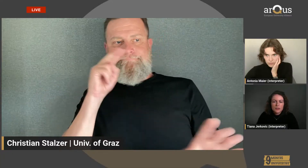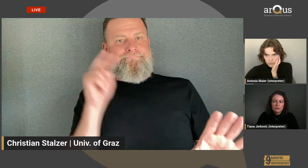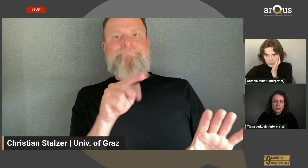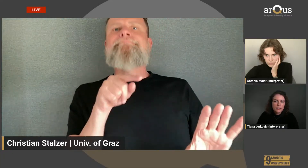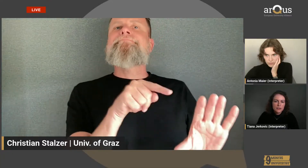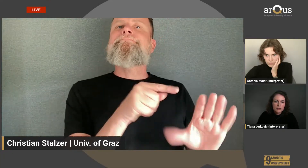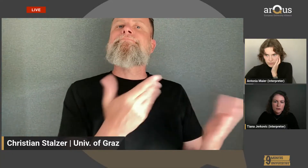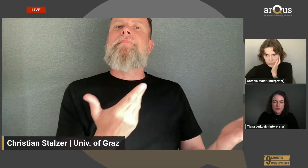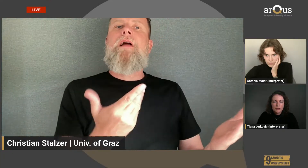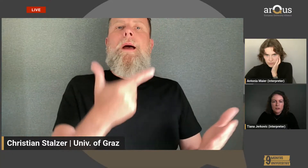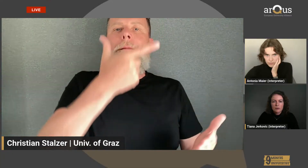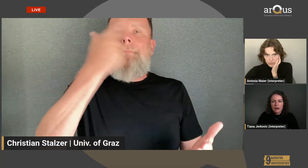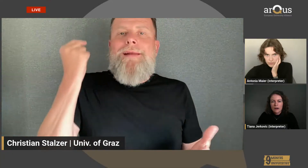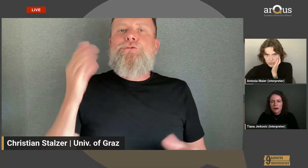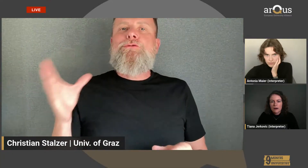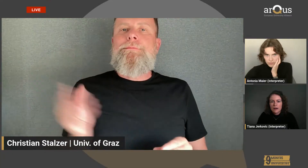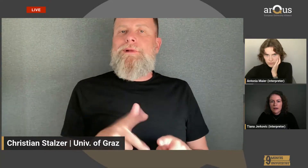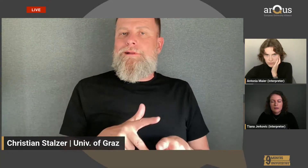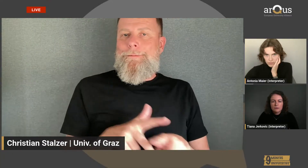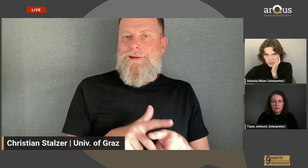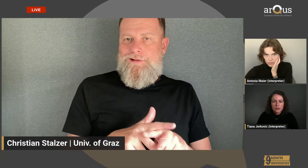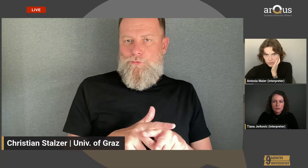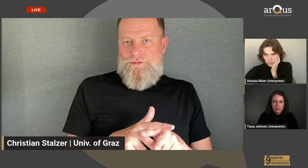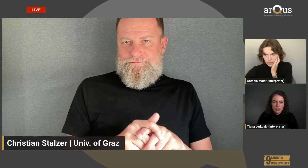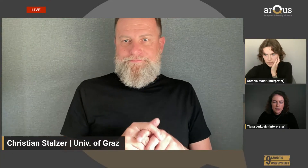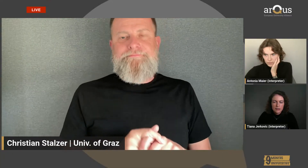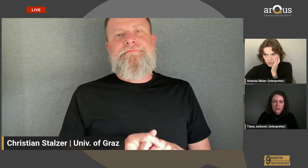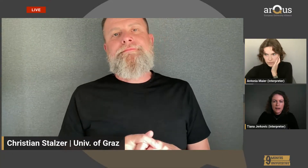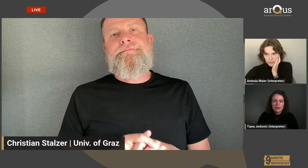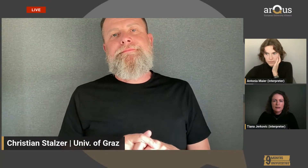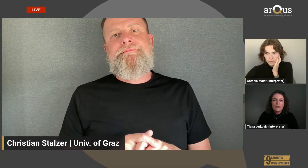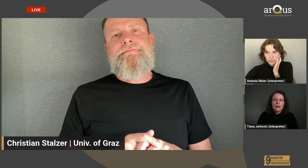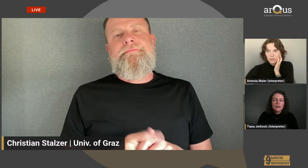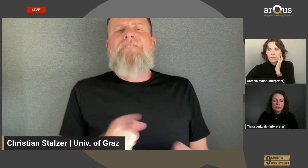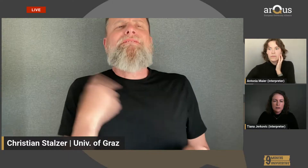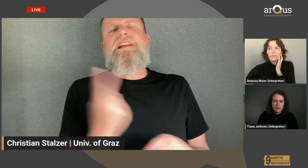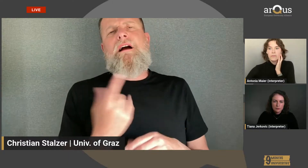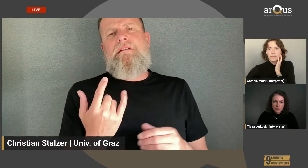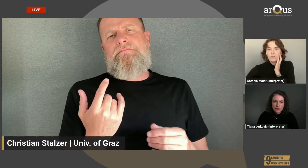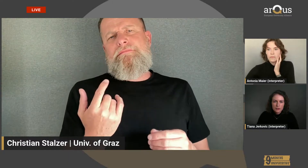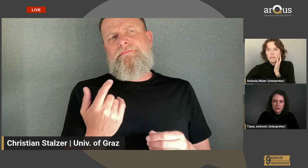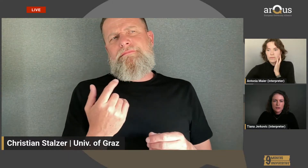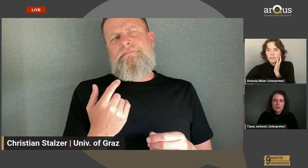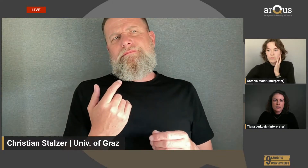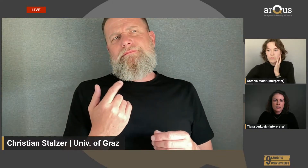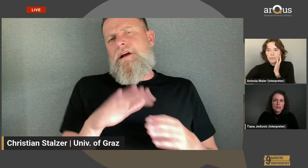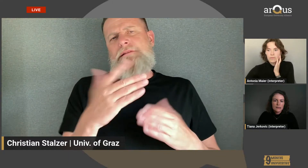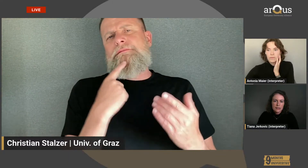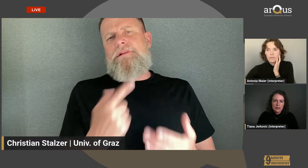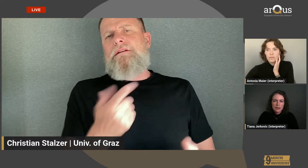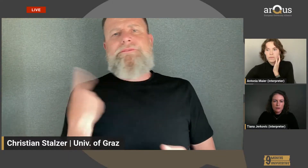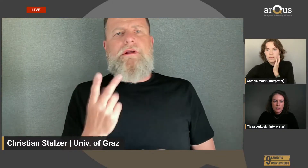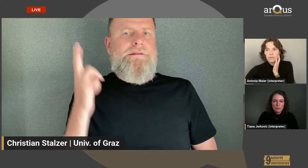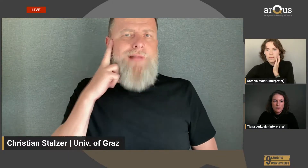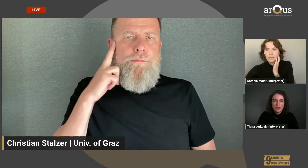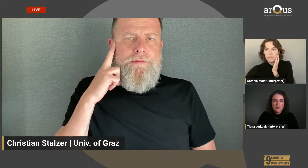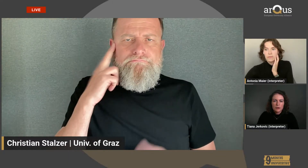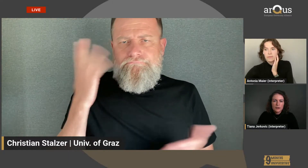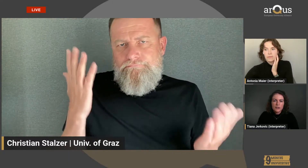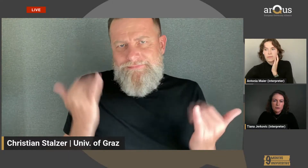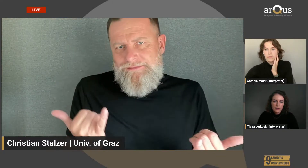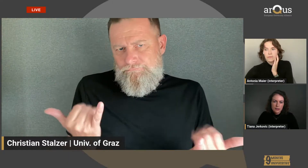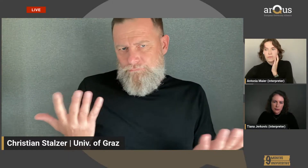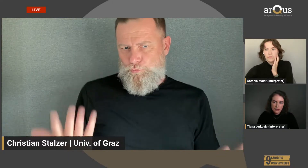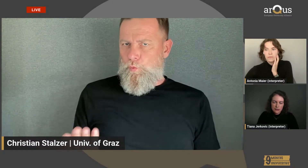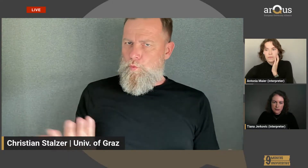going to different institutions or are at different places. And usually different institutions just see deaf people as